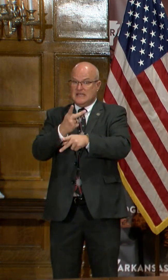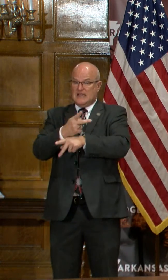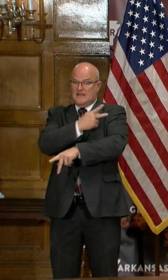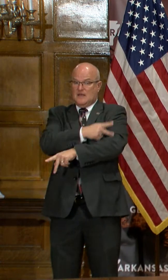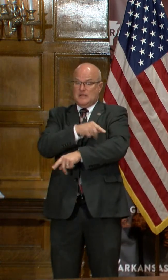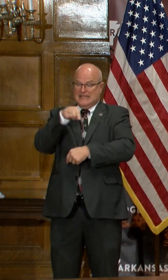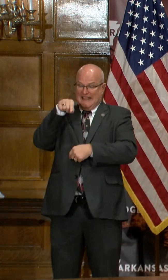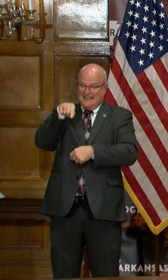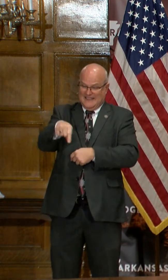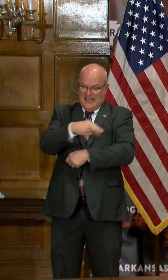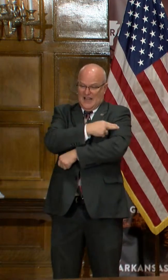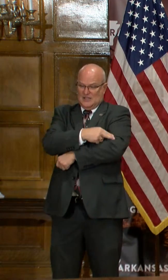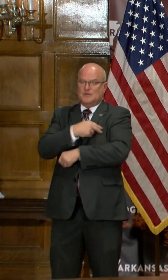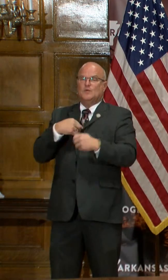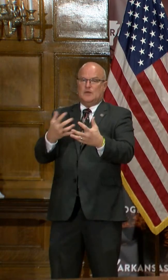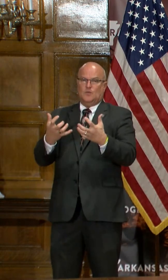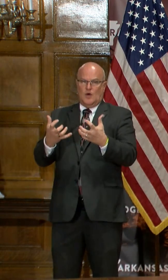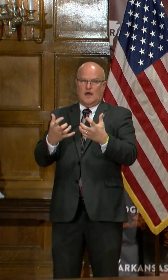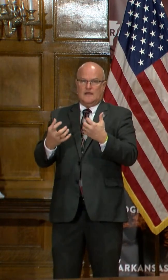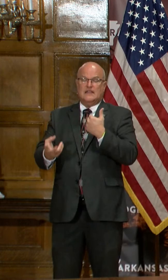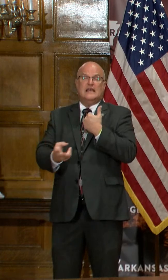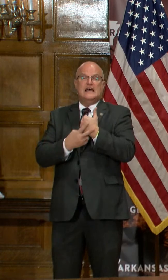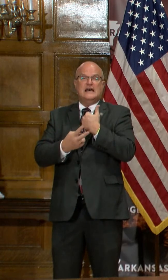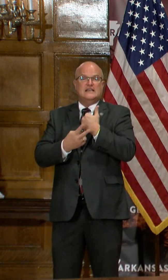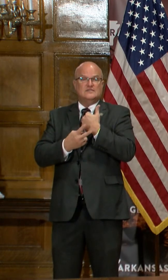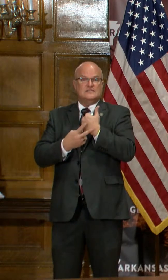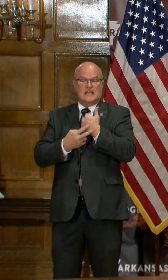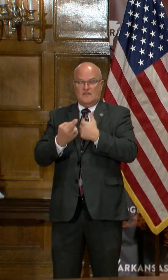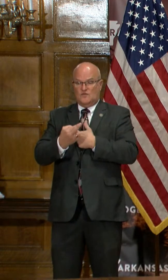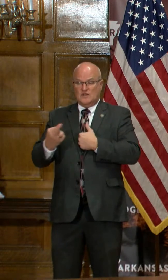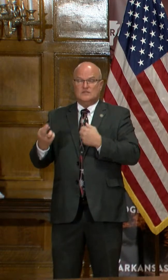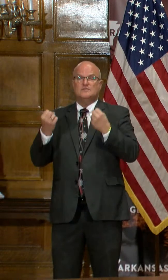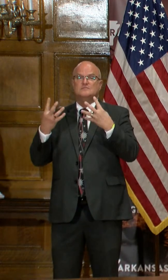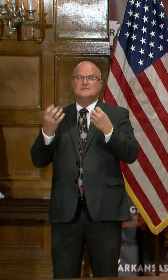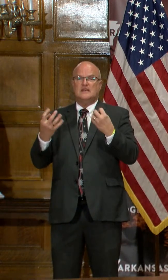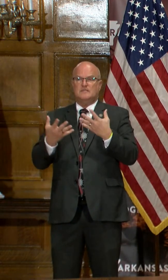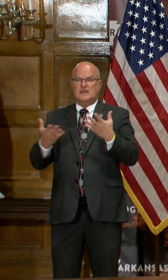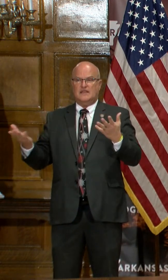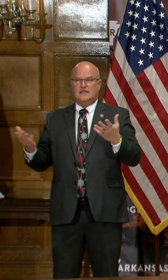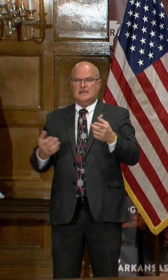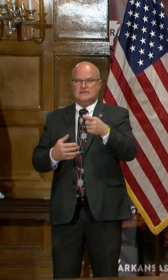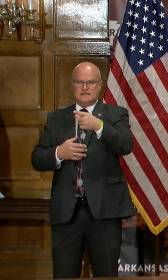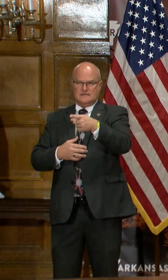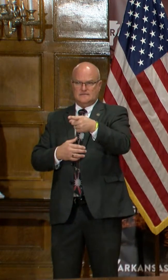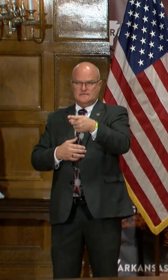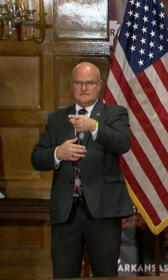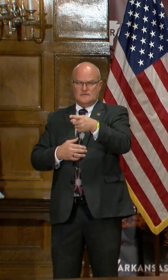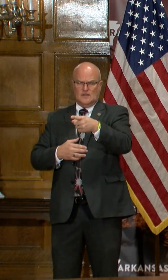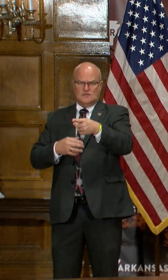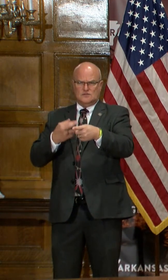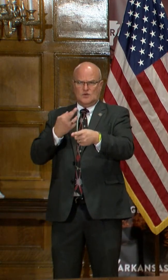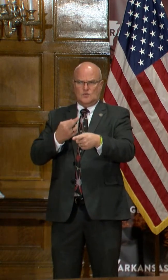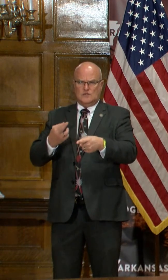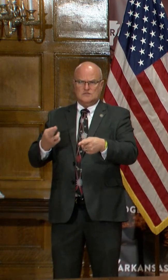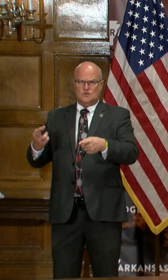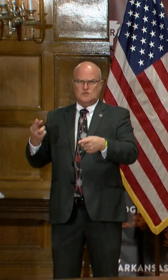that patient, that's what we want to do. That's going to save resources. That's going to save a lot of things. I guess in terms of resources,